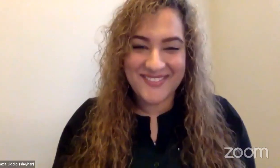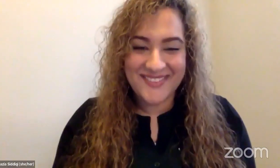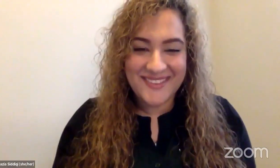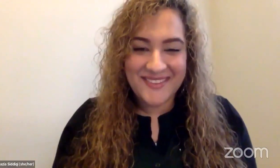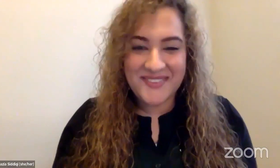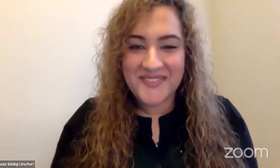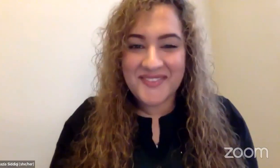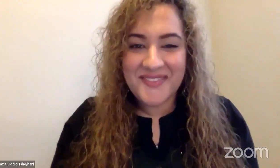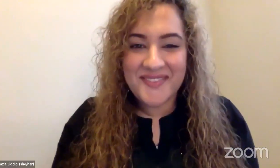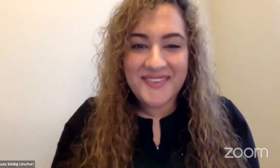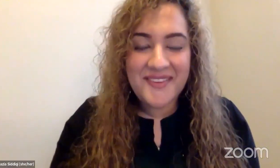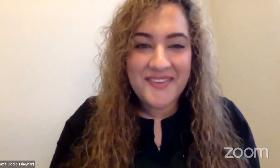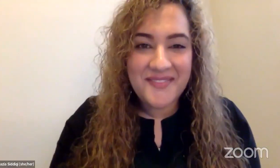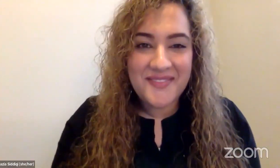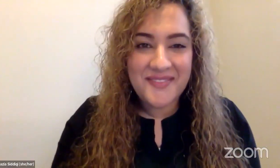Thank you.